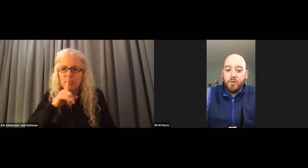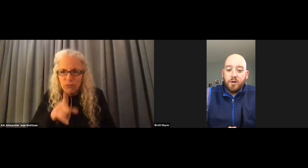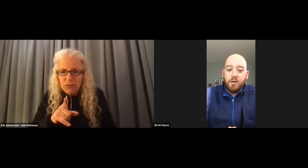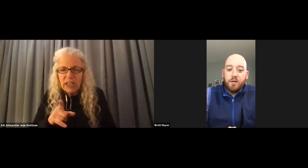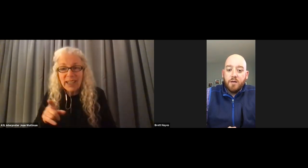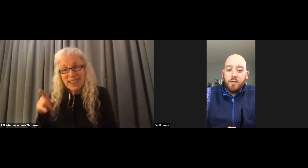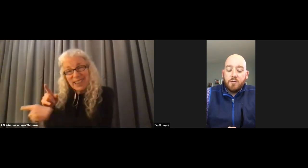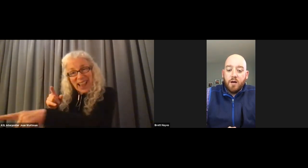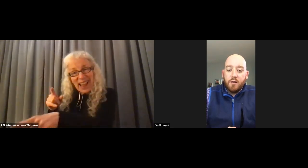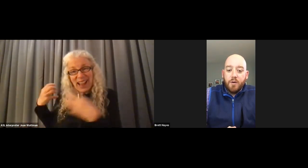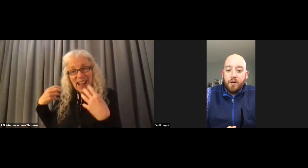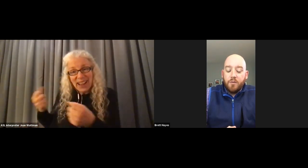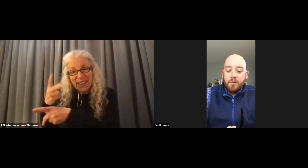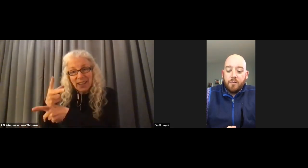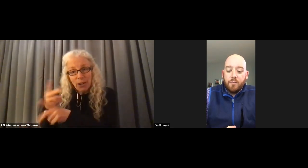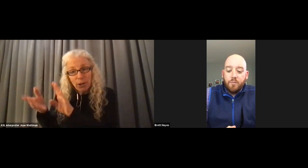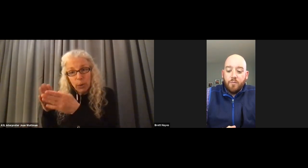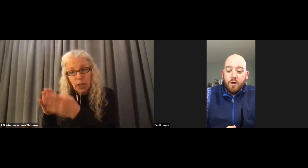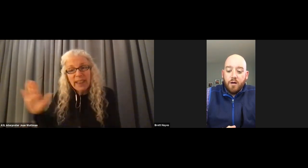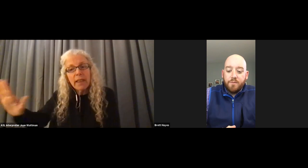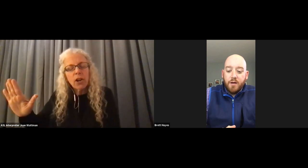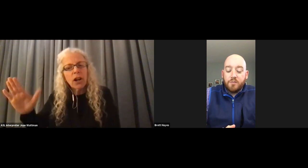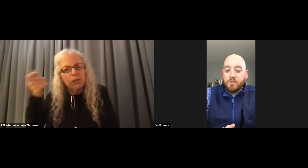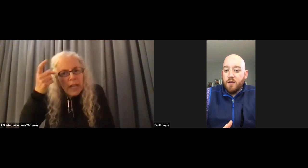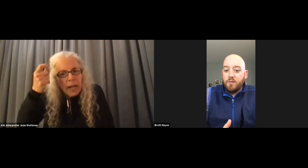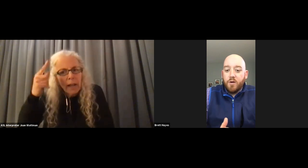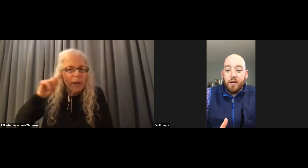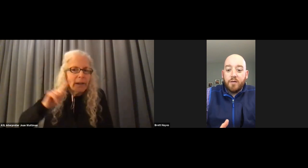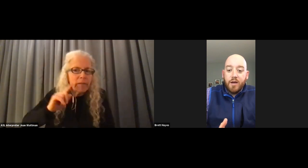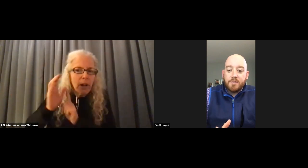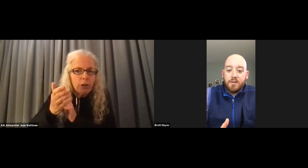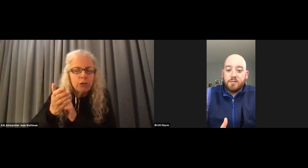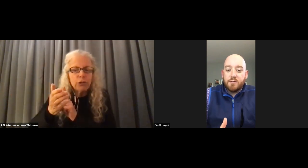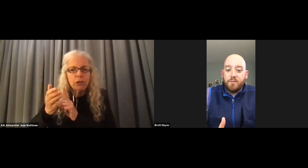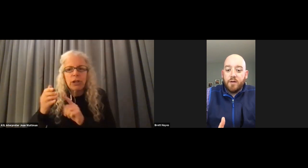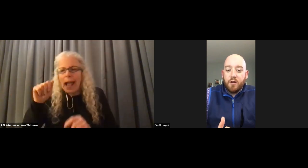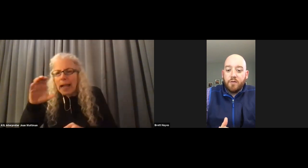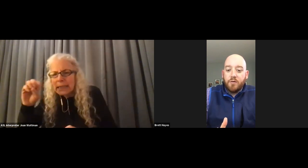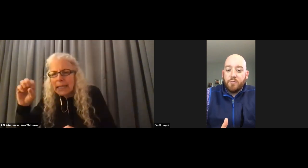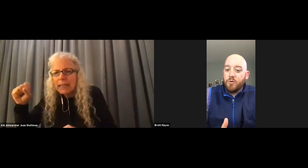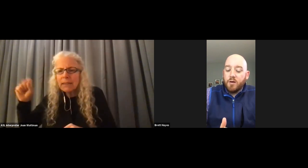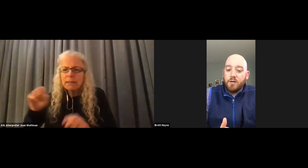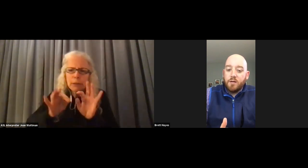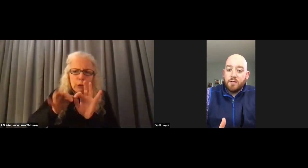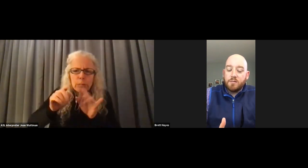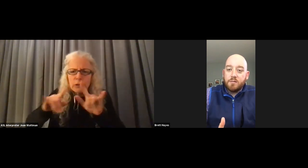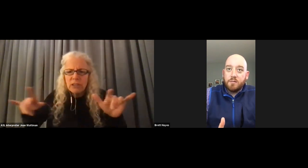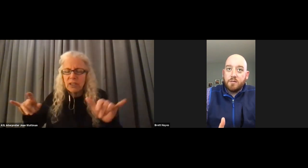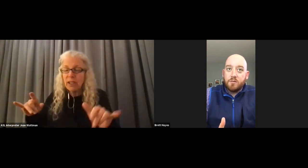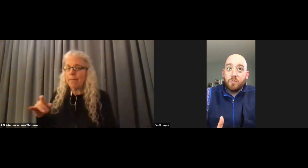community, talking about if they understand what kind of access the deaf and hard of hearing community should